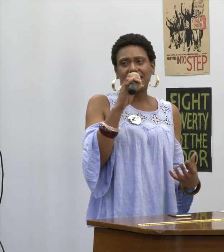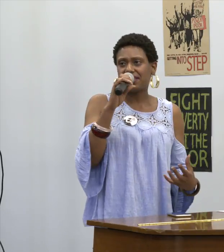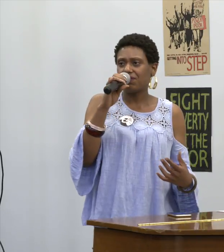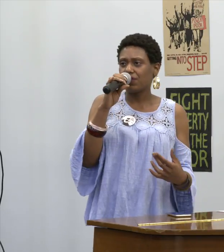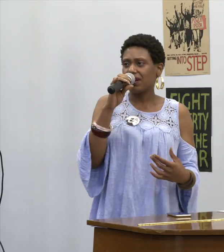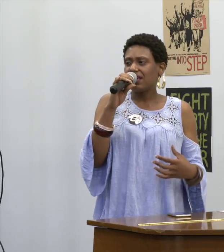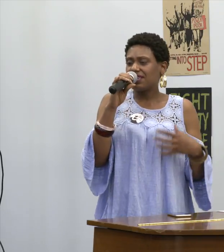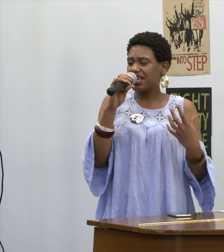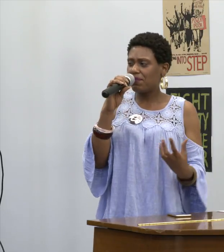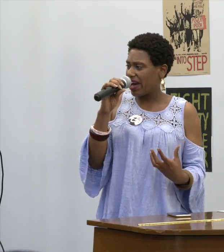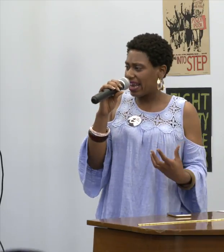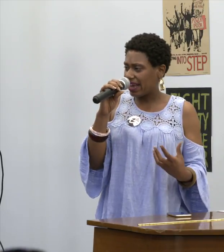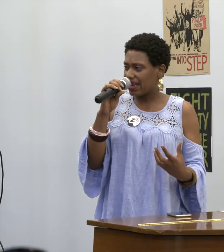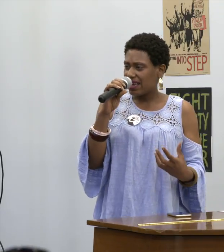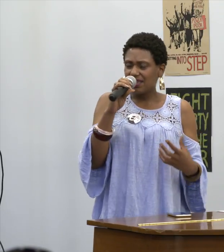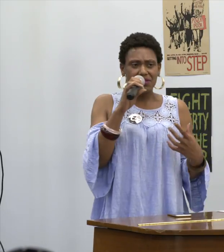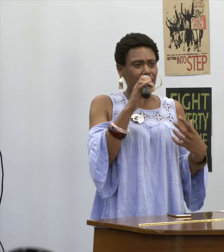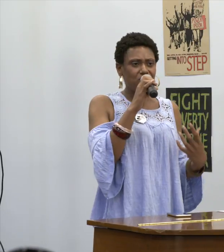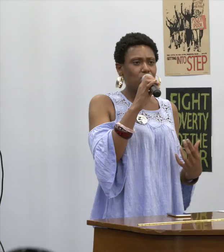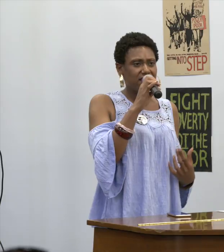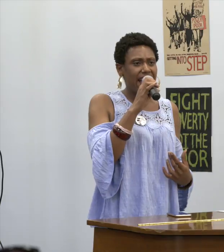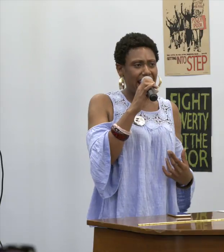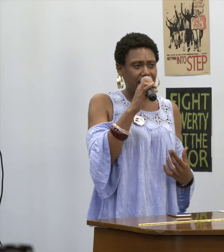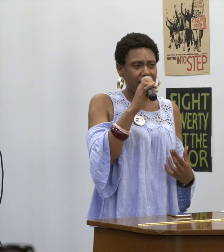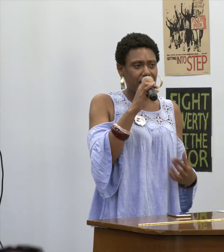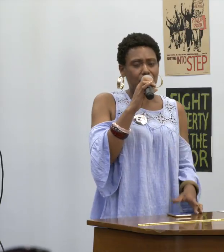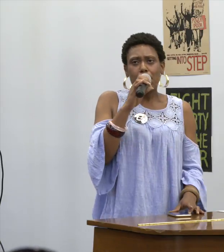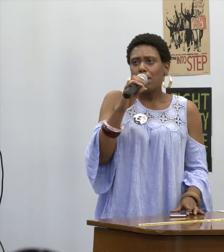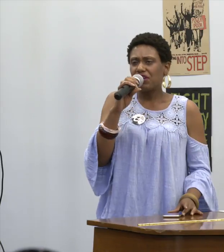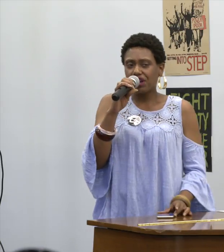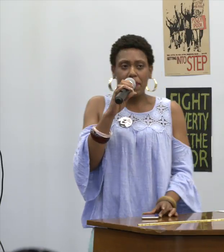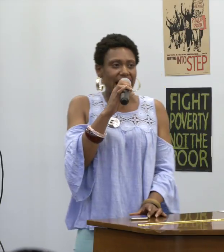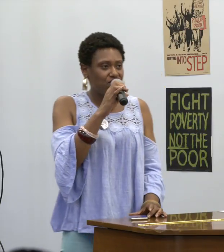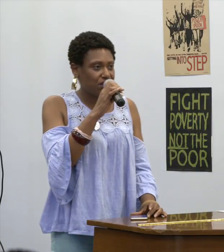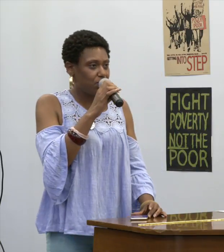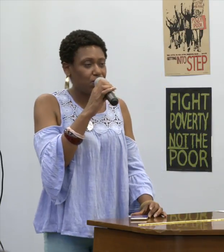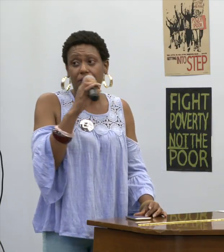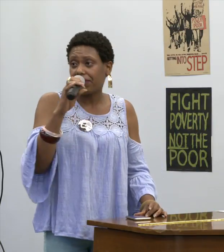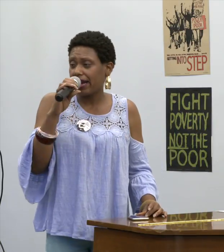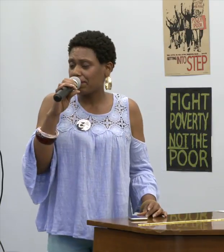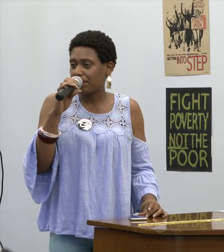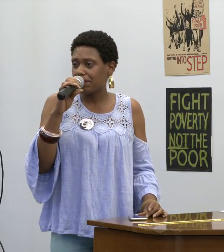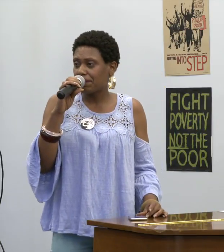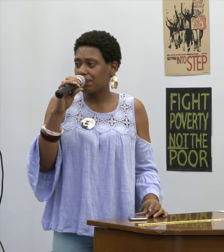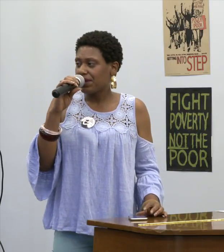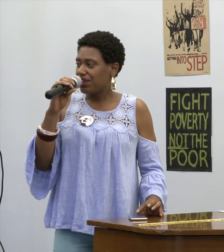stay positive or to keep fighting. Sometimes you do get tired, but your compassion keeps you going,